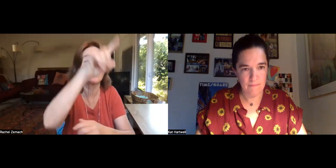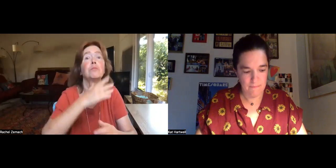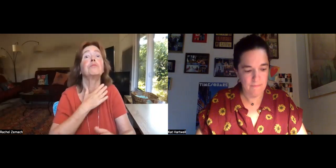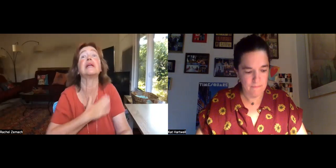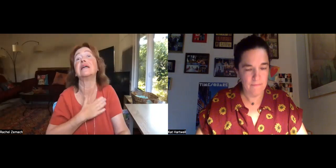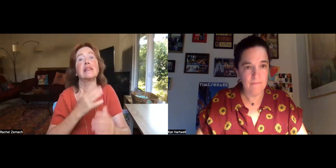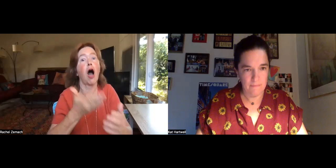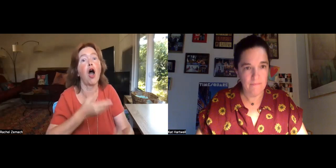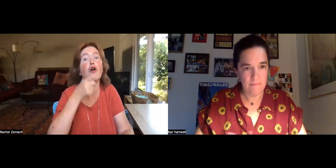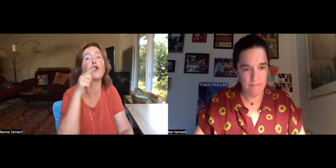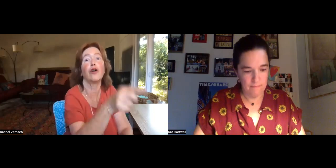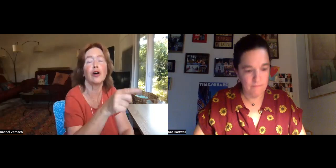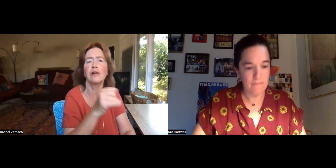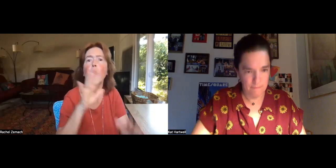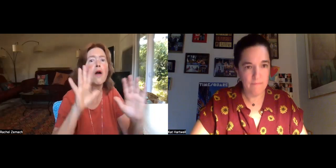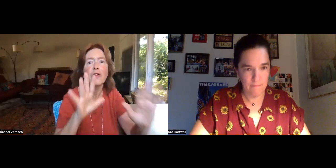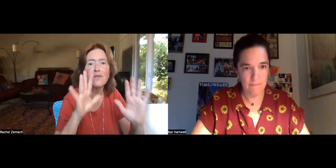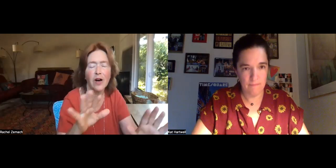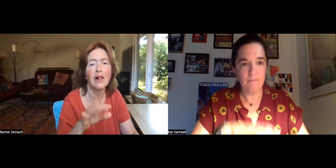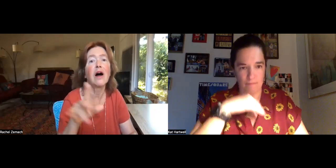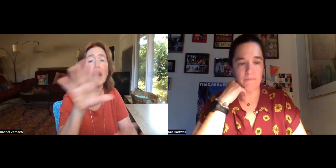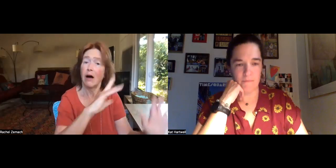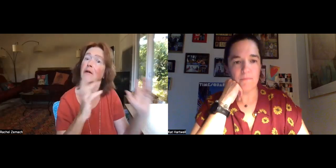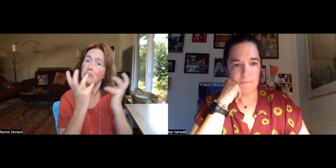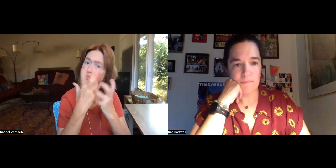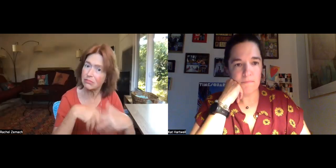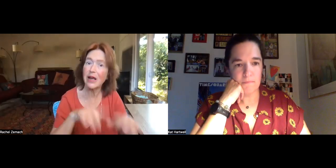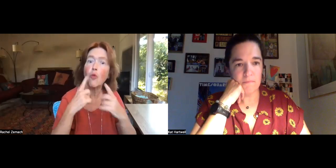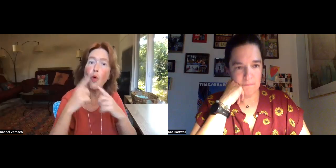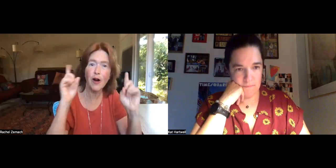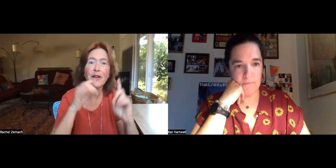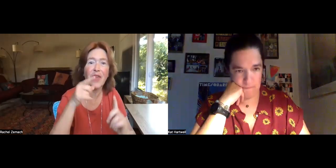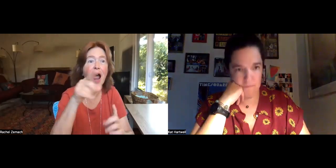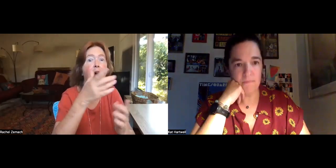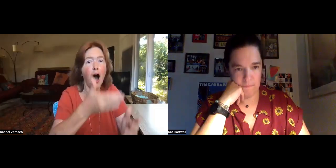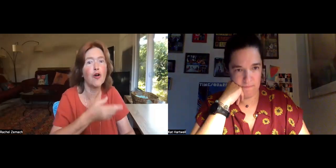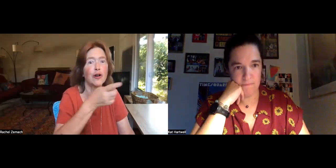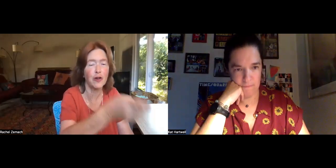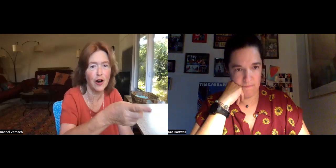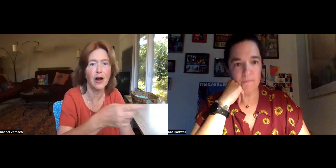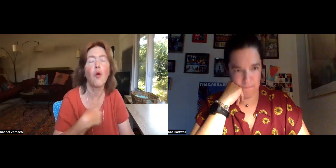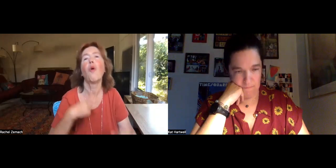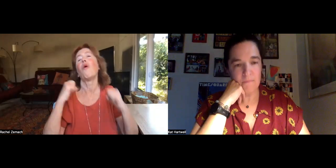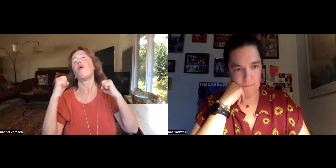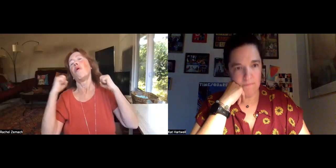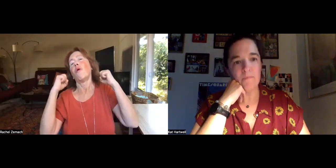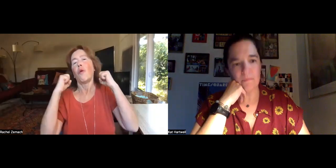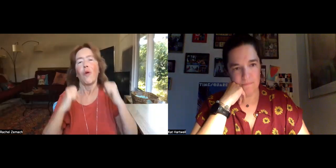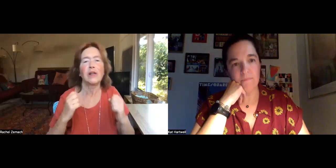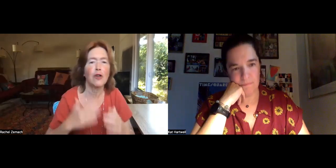administration, please hire her. What song? It was they hired her.